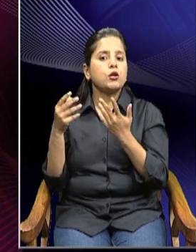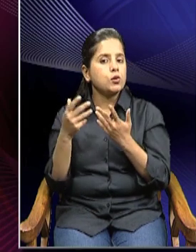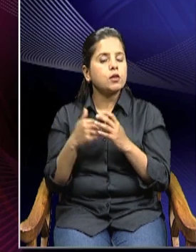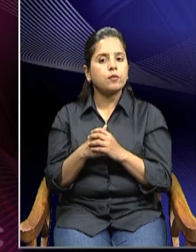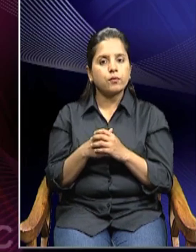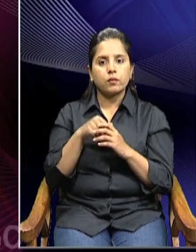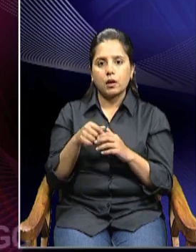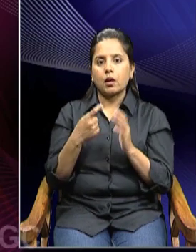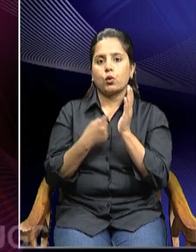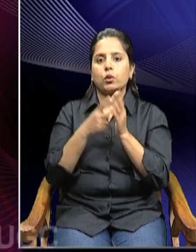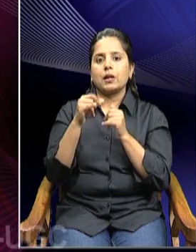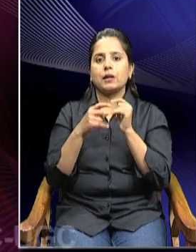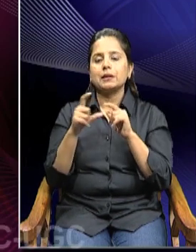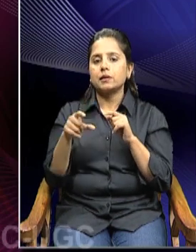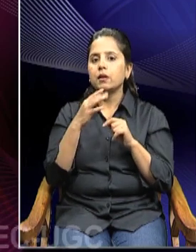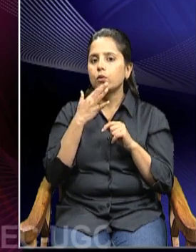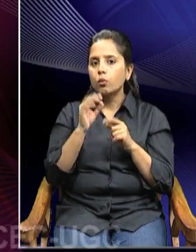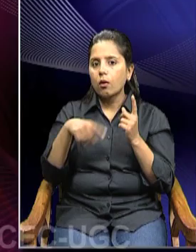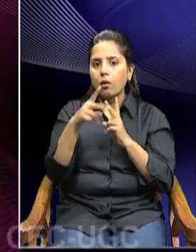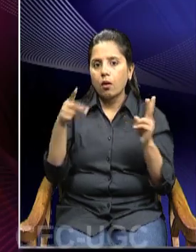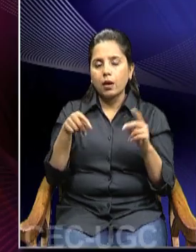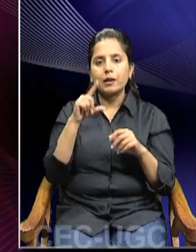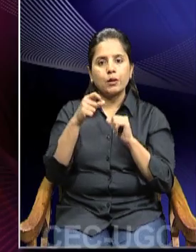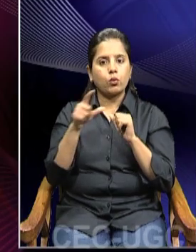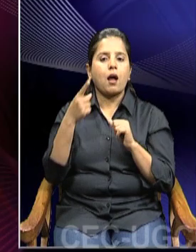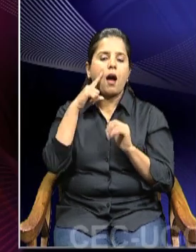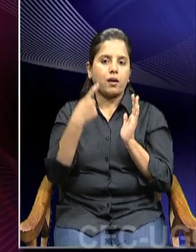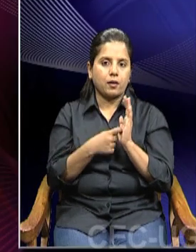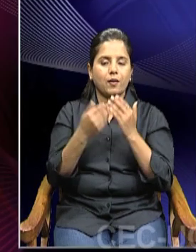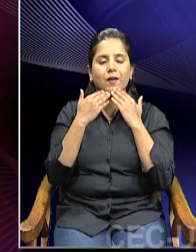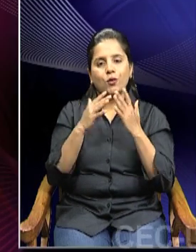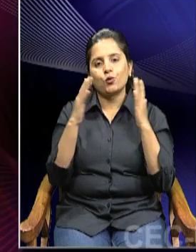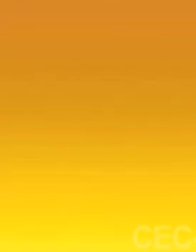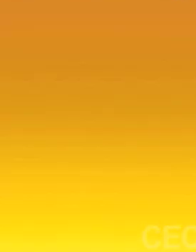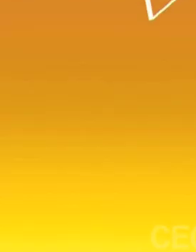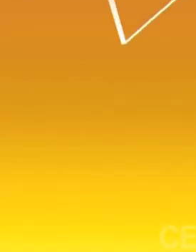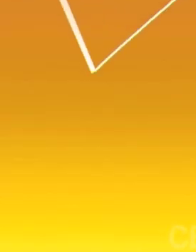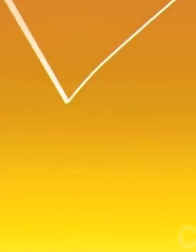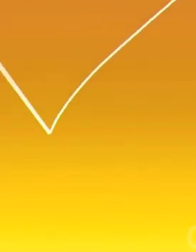the realist critique of liberal IR. Thank you very much.